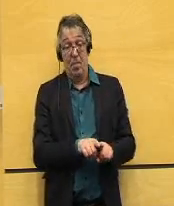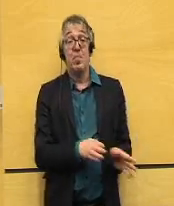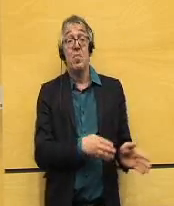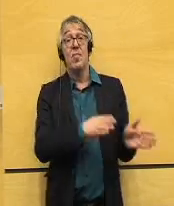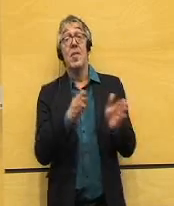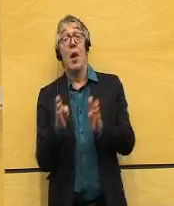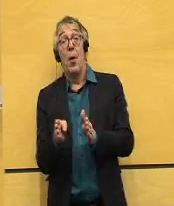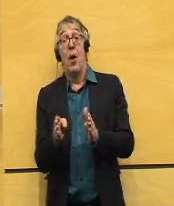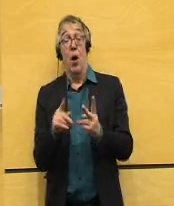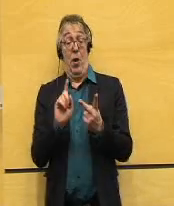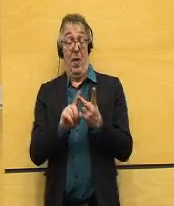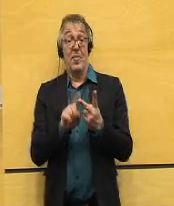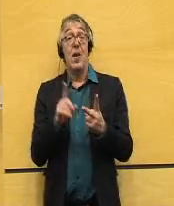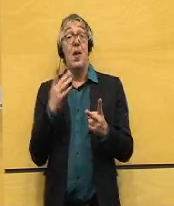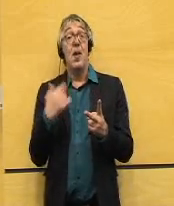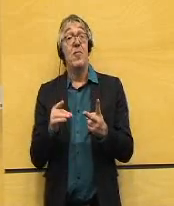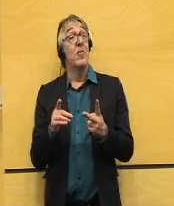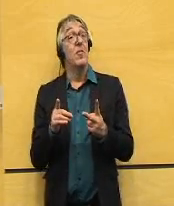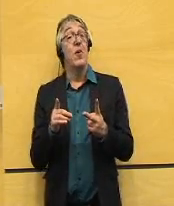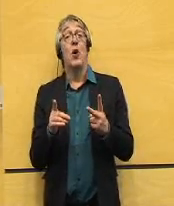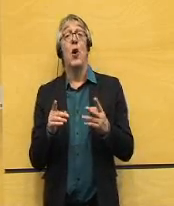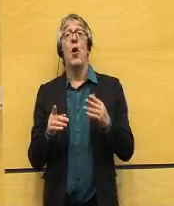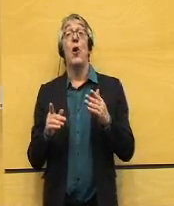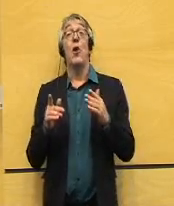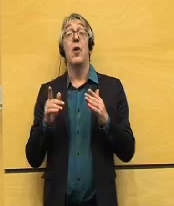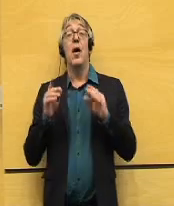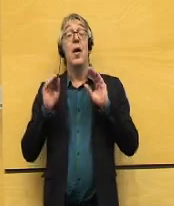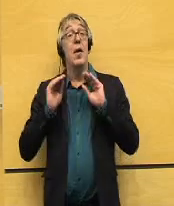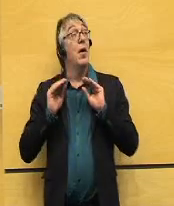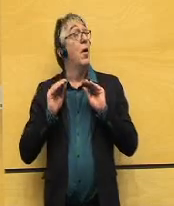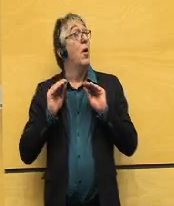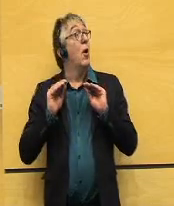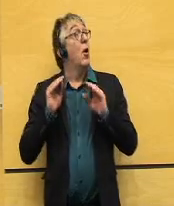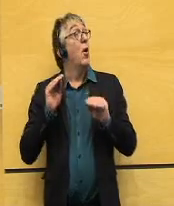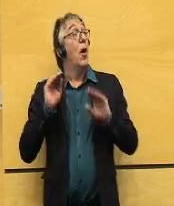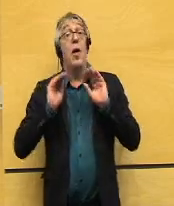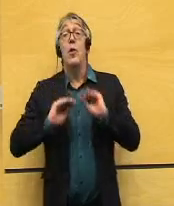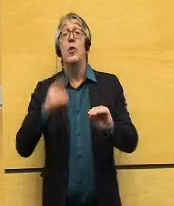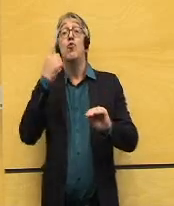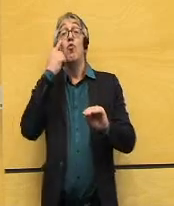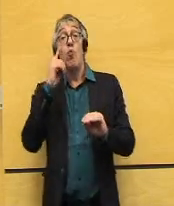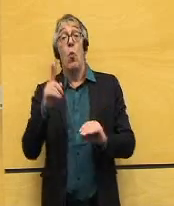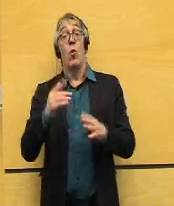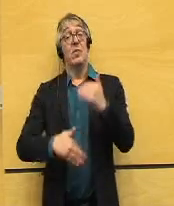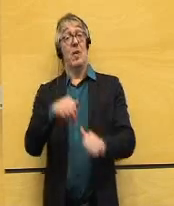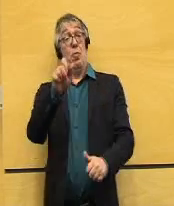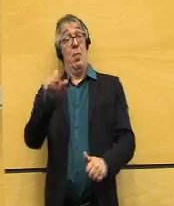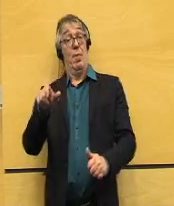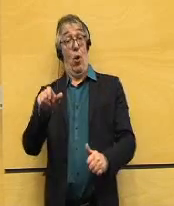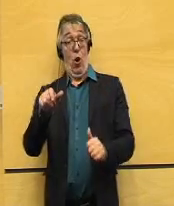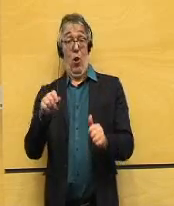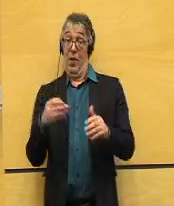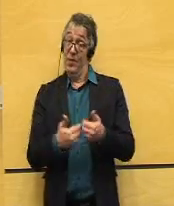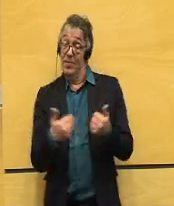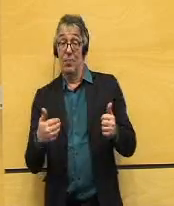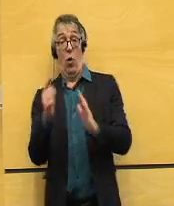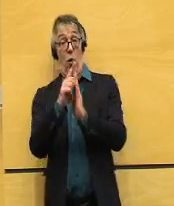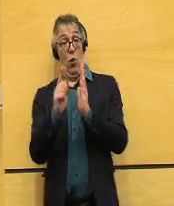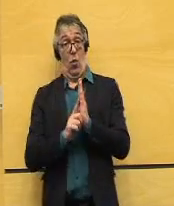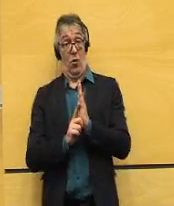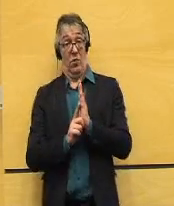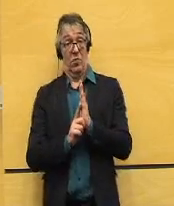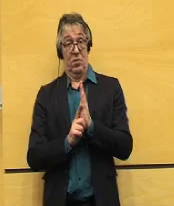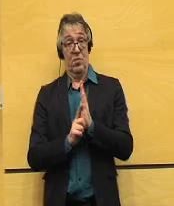Persons with Disabilities Act 2008 to ensure equal access to education and vocational